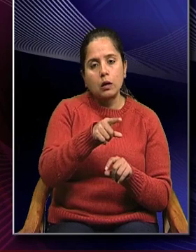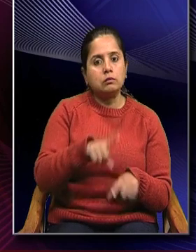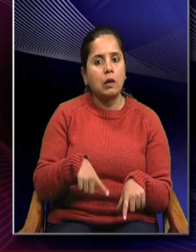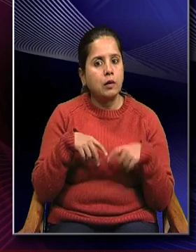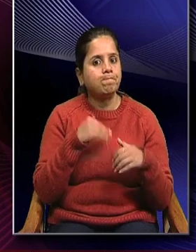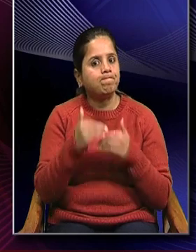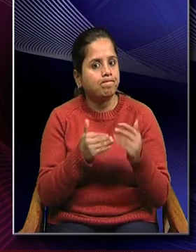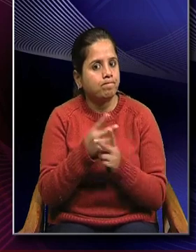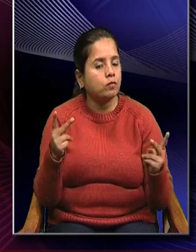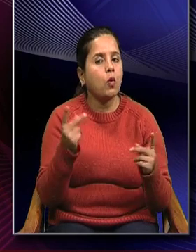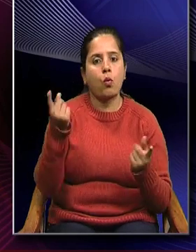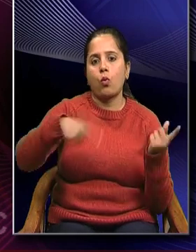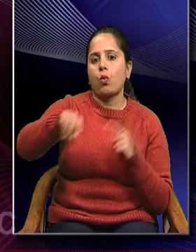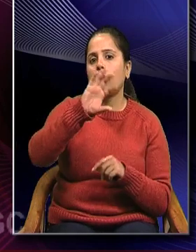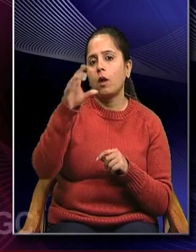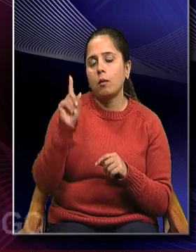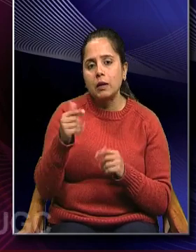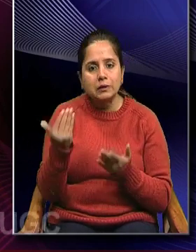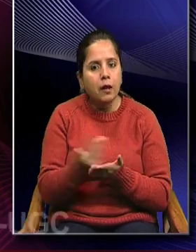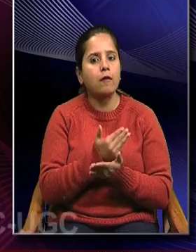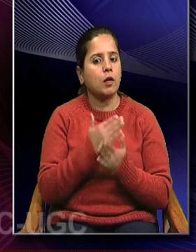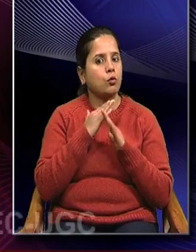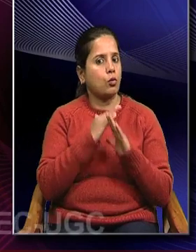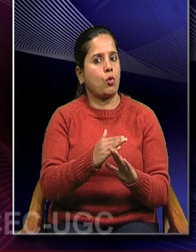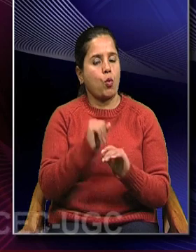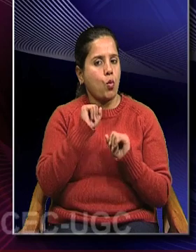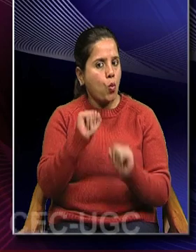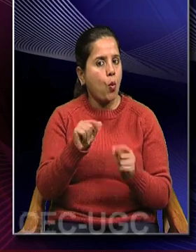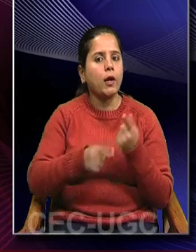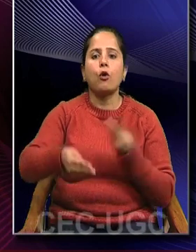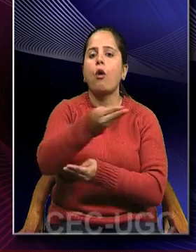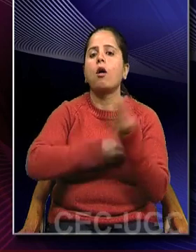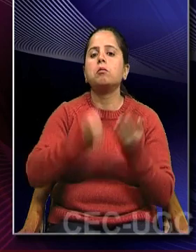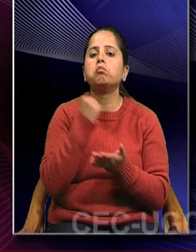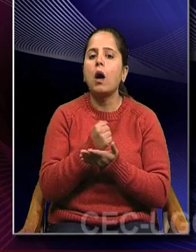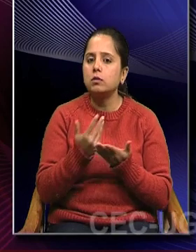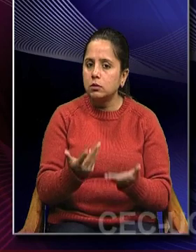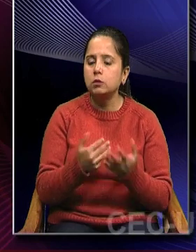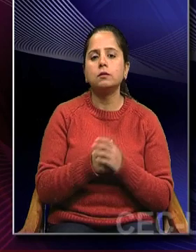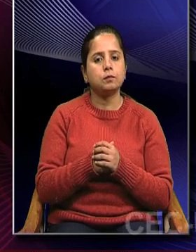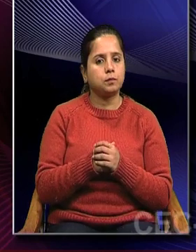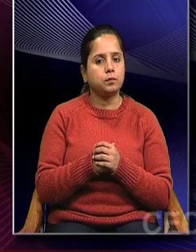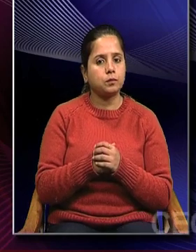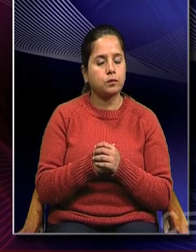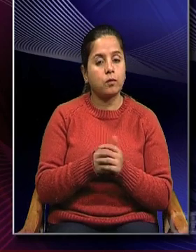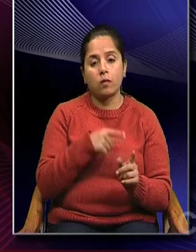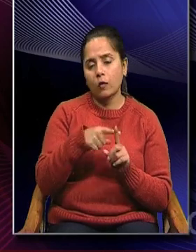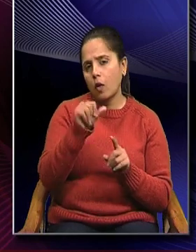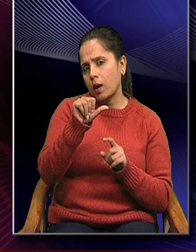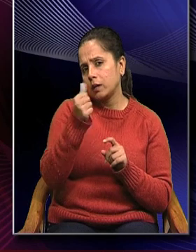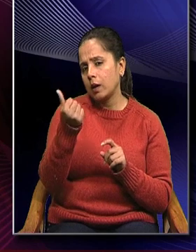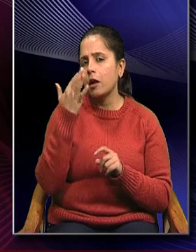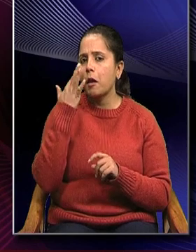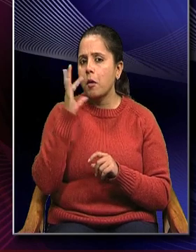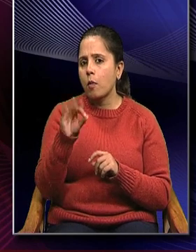each country had to in a way safeguards its own economy. And another